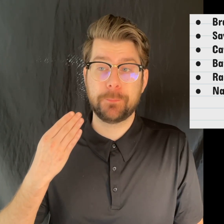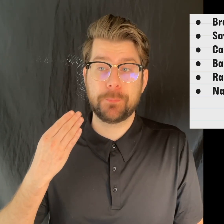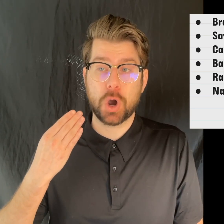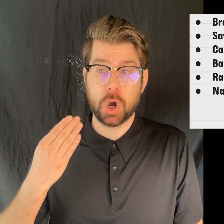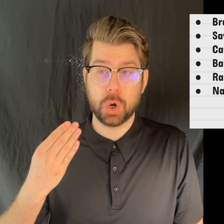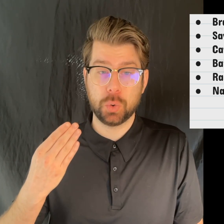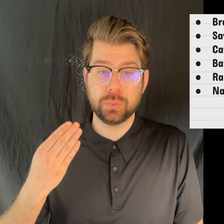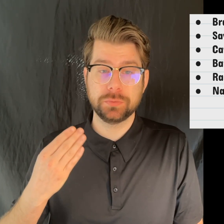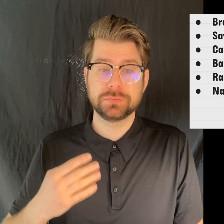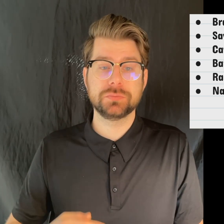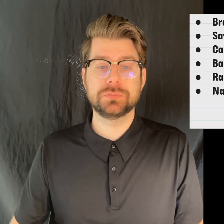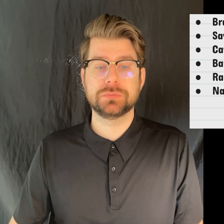rainbow,